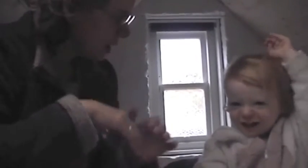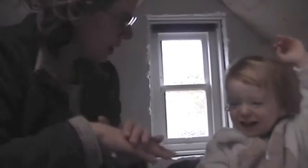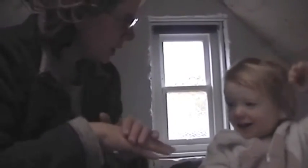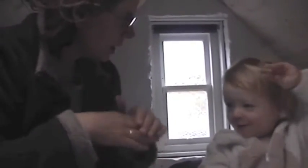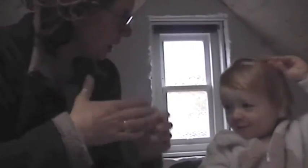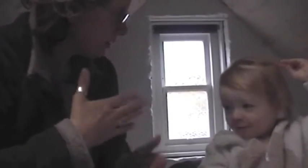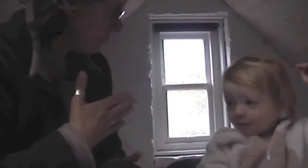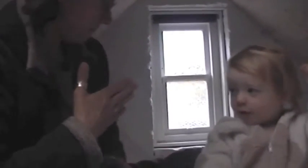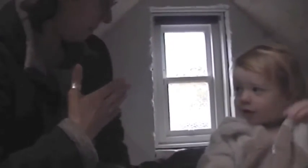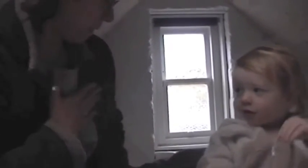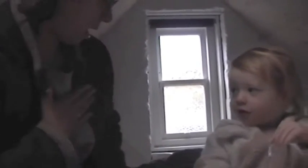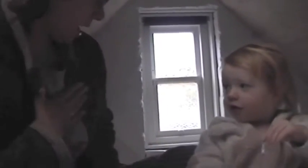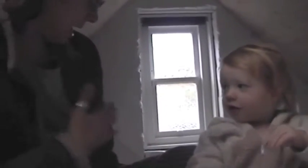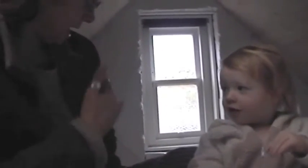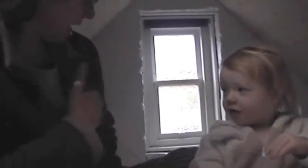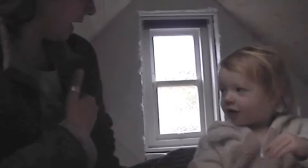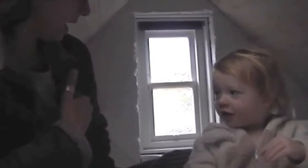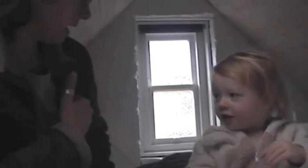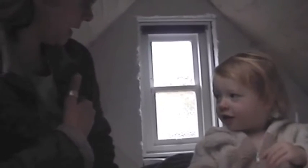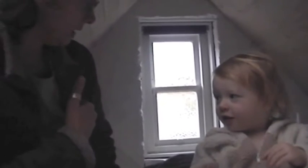Dream. In my heart.